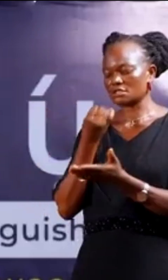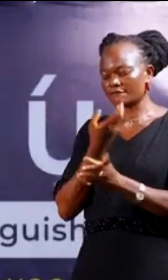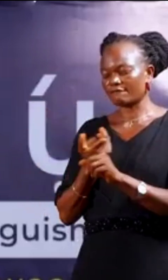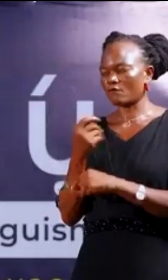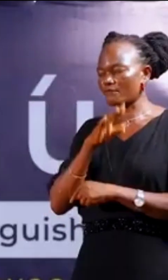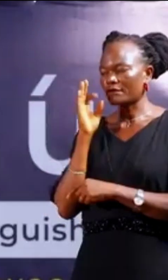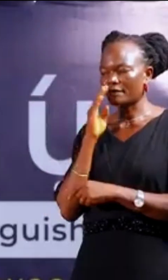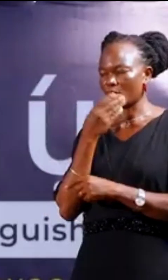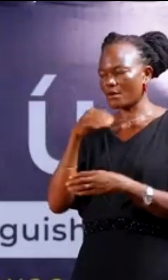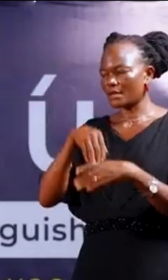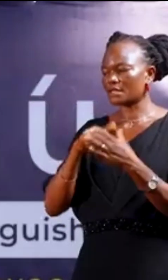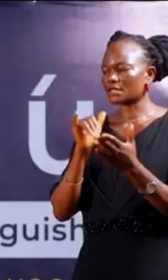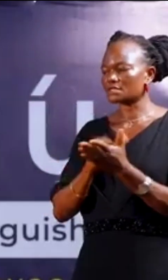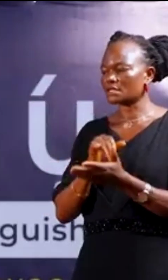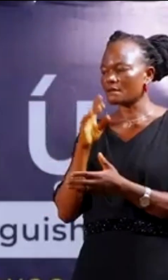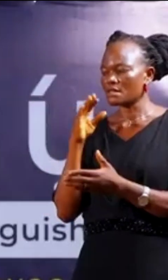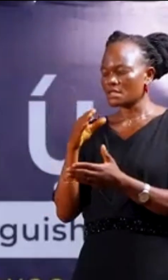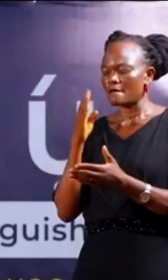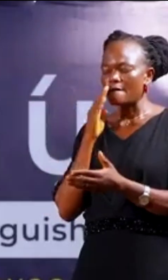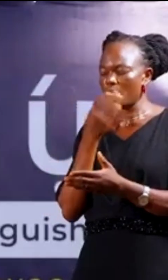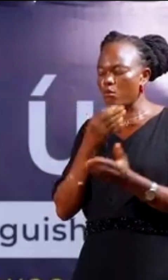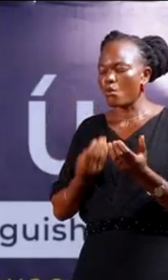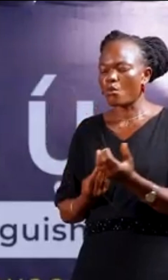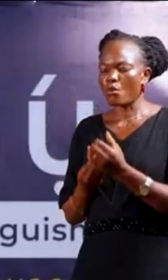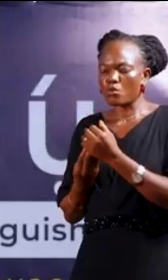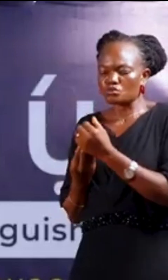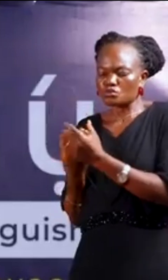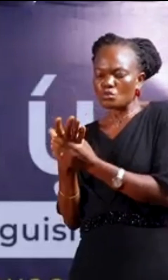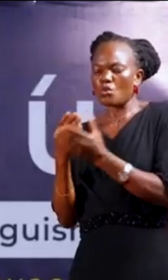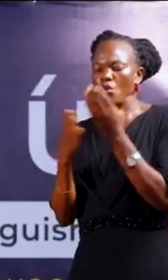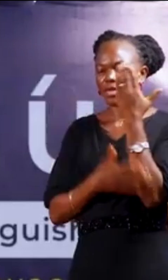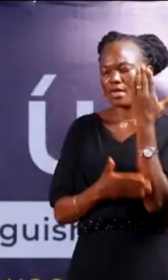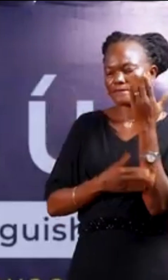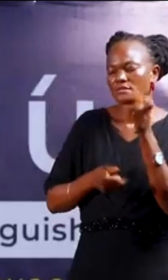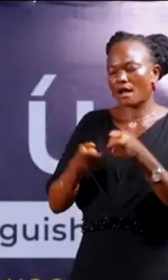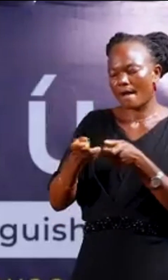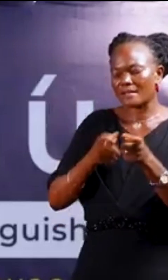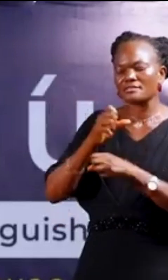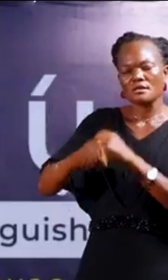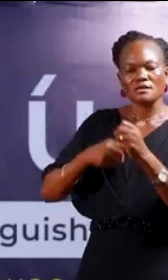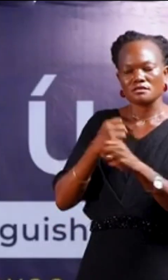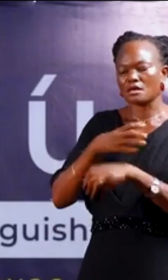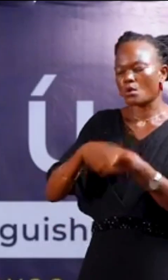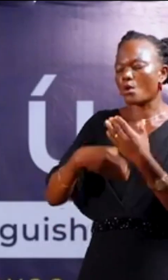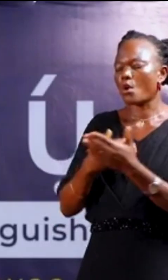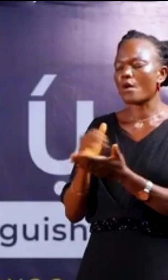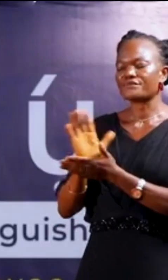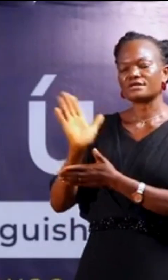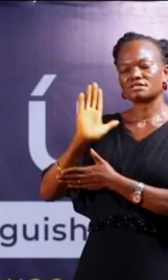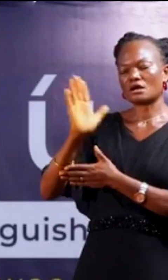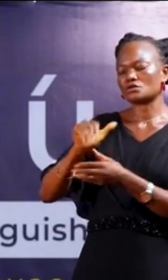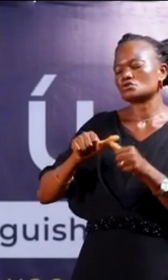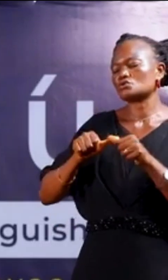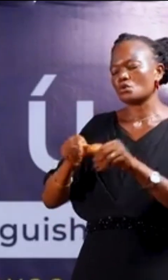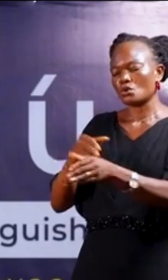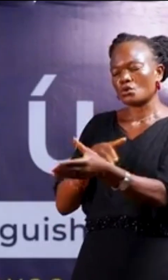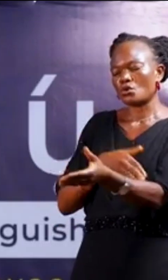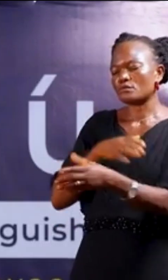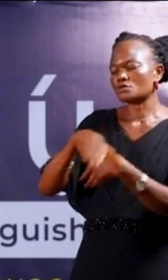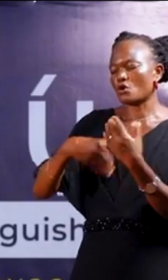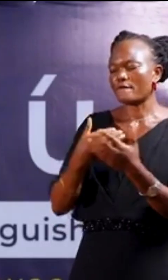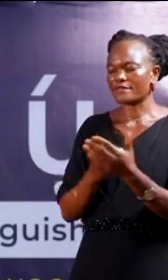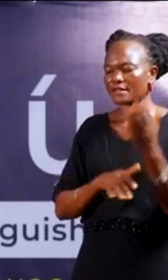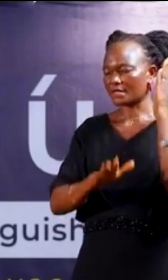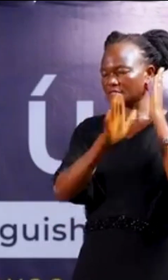the diaspora, the Igbo continued to grow yams and maintain nearly all the secondary subsistence crops of their